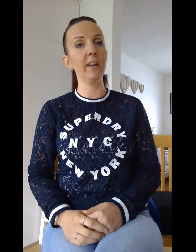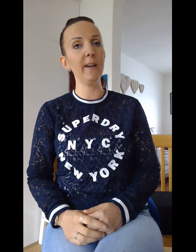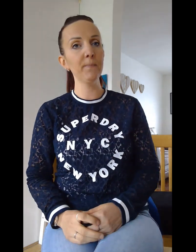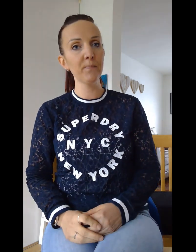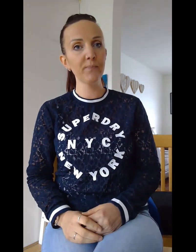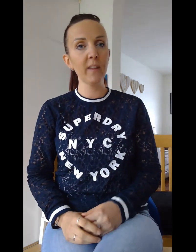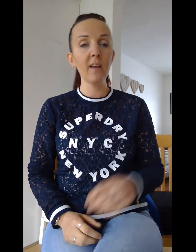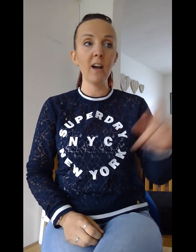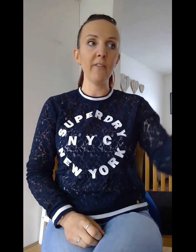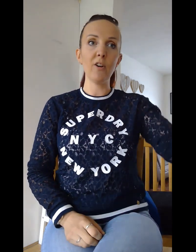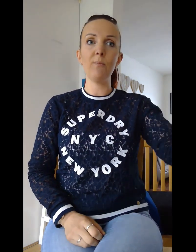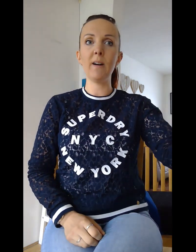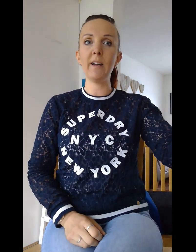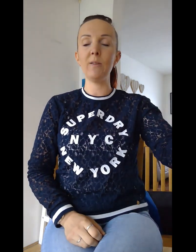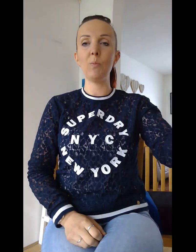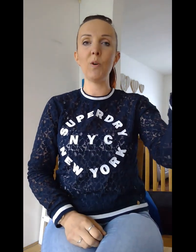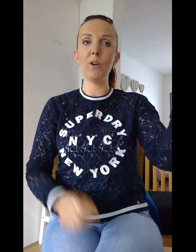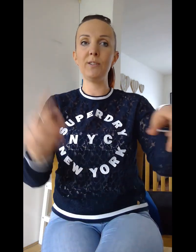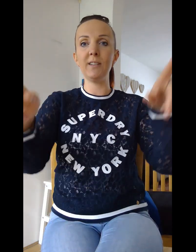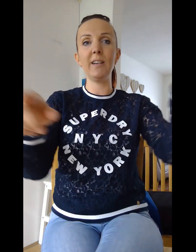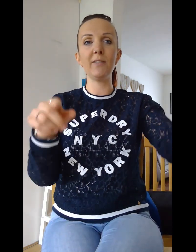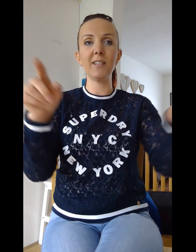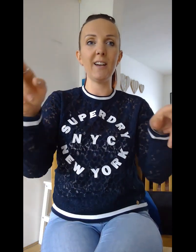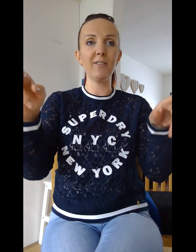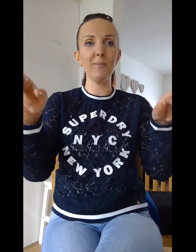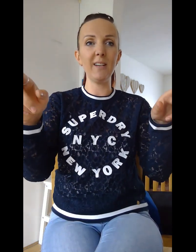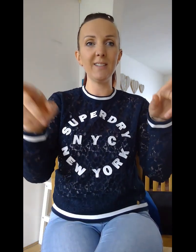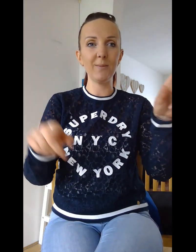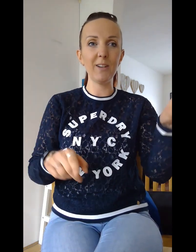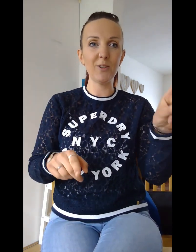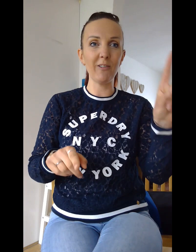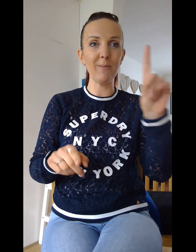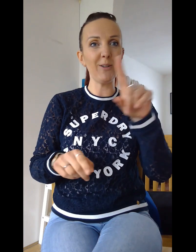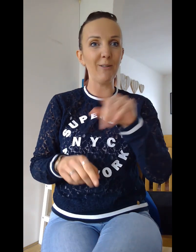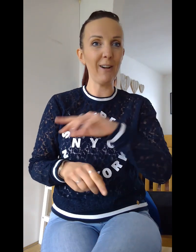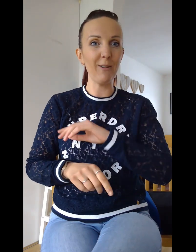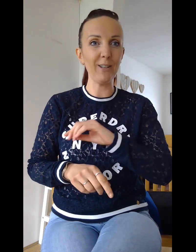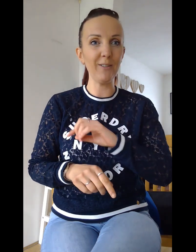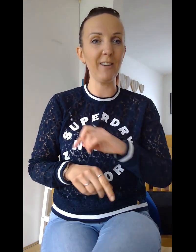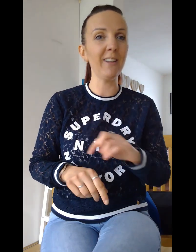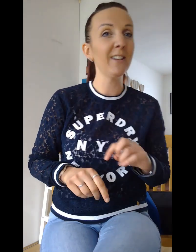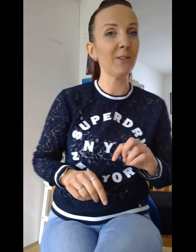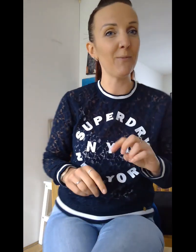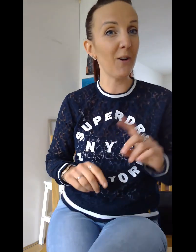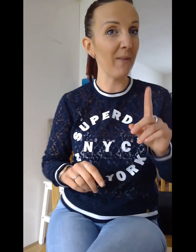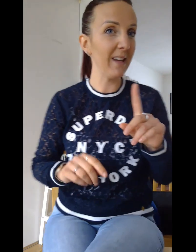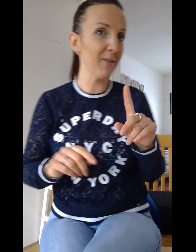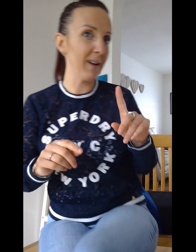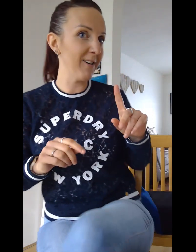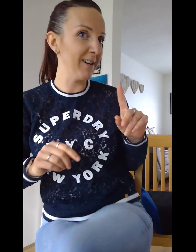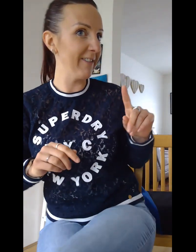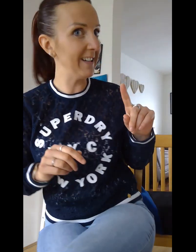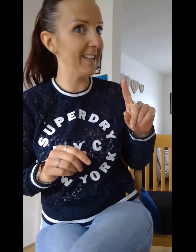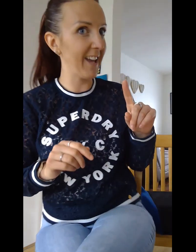Okay, I've got my words either side of me to make sure I'm doing the right words for you, so I'm not making up my own lyrics